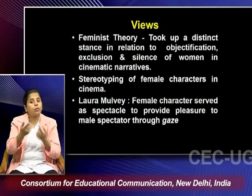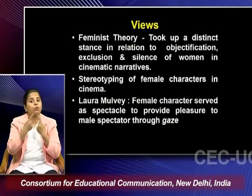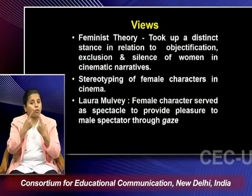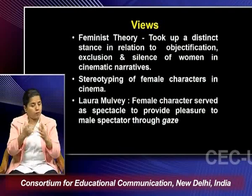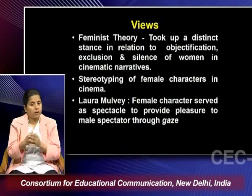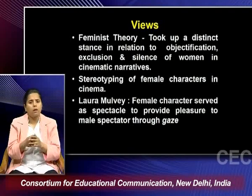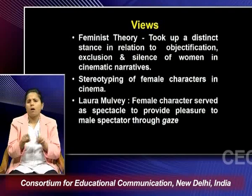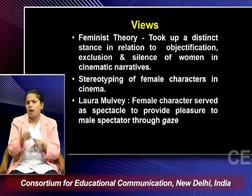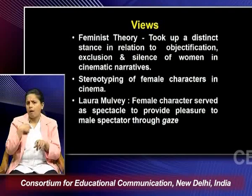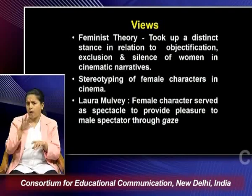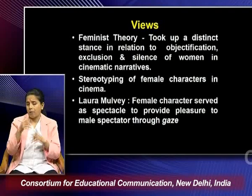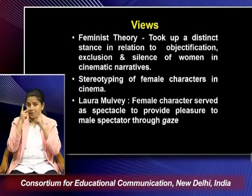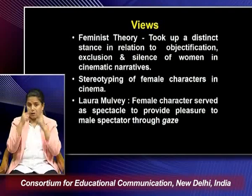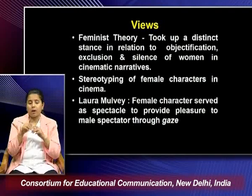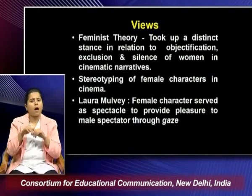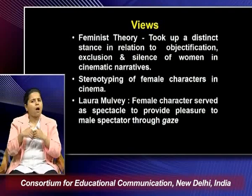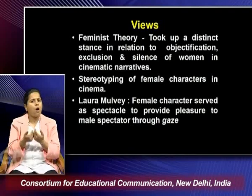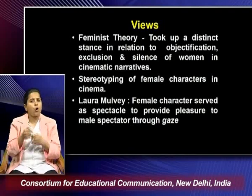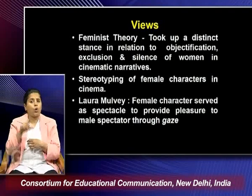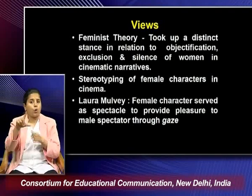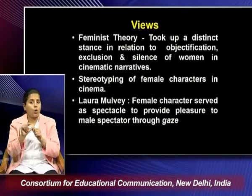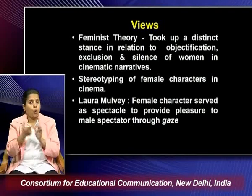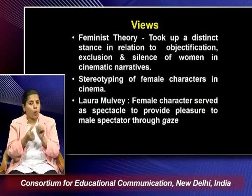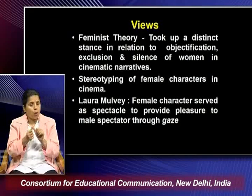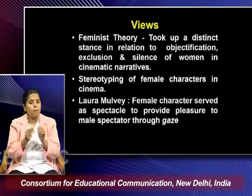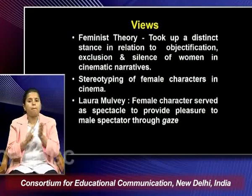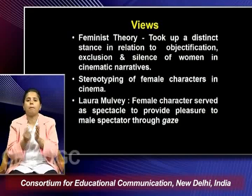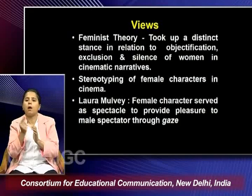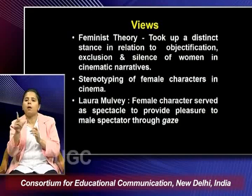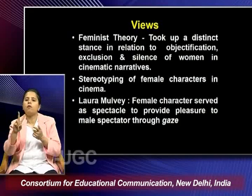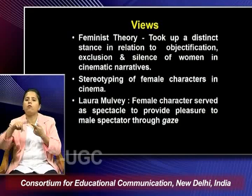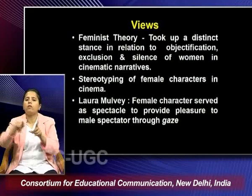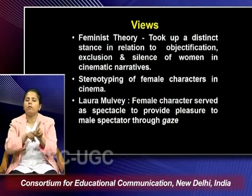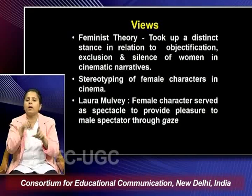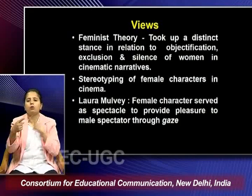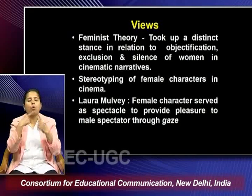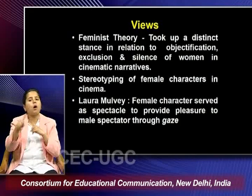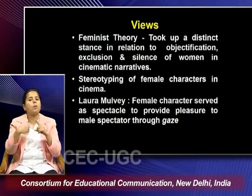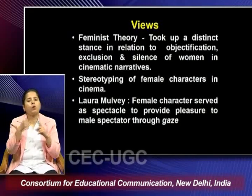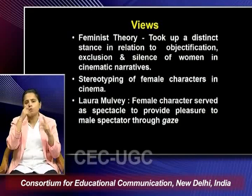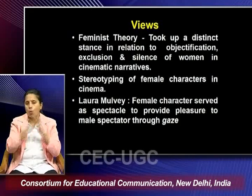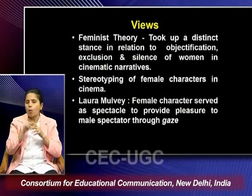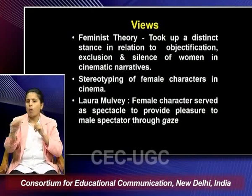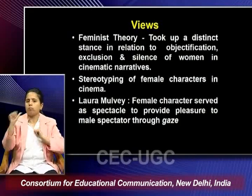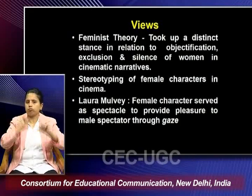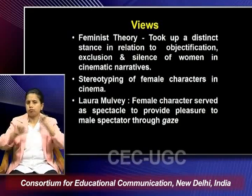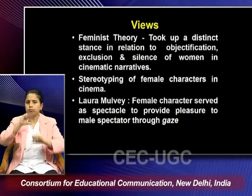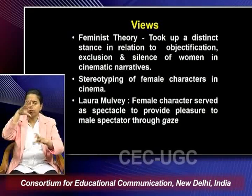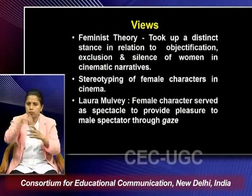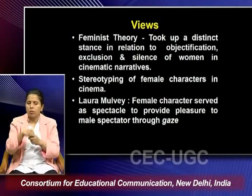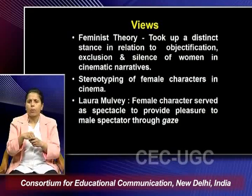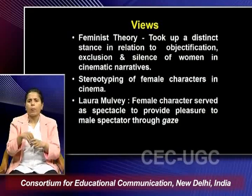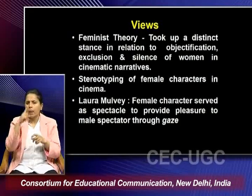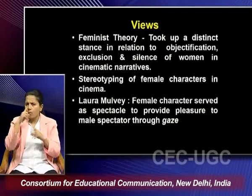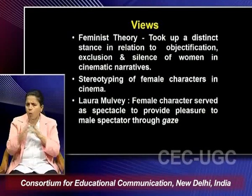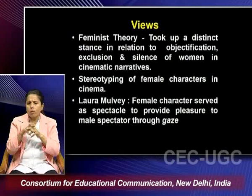We also see that how Laura Mulvey basically talks about the female characters and how these female